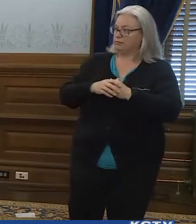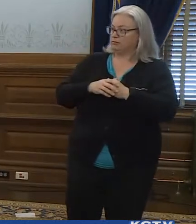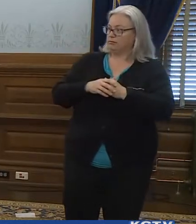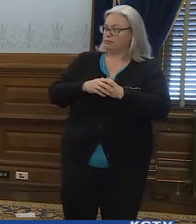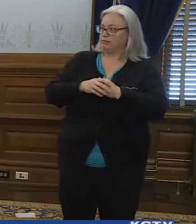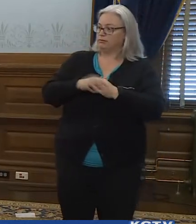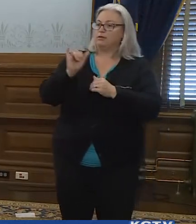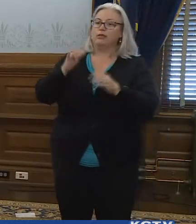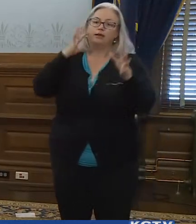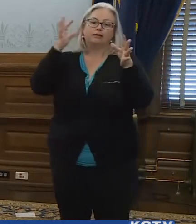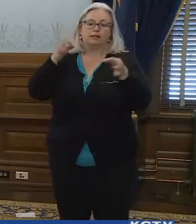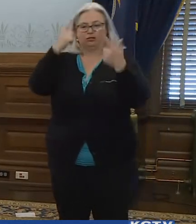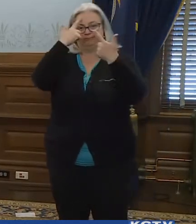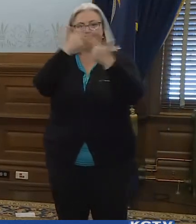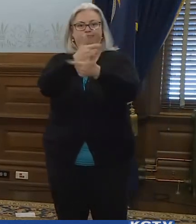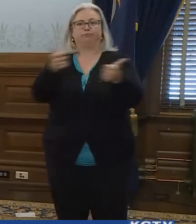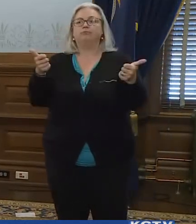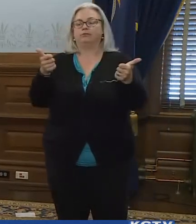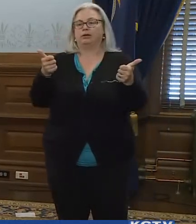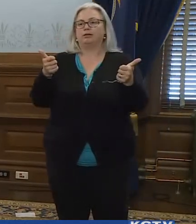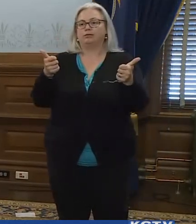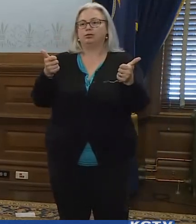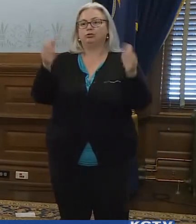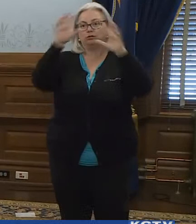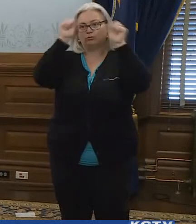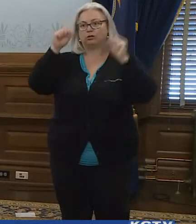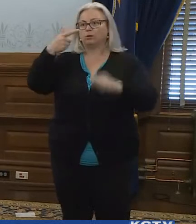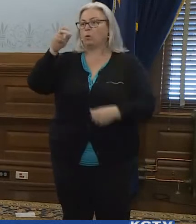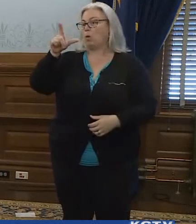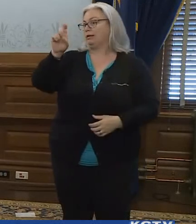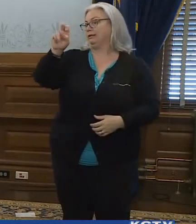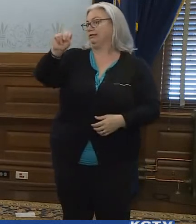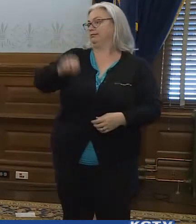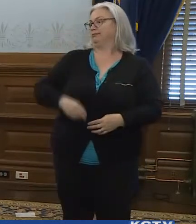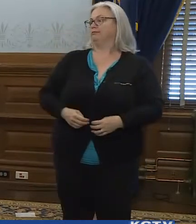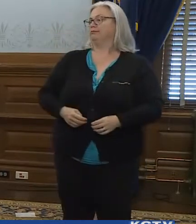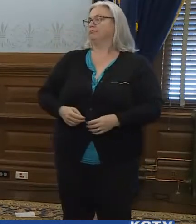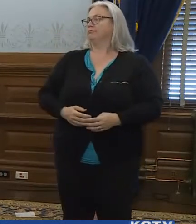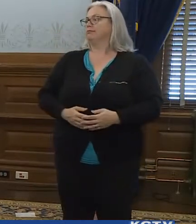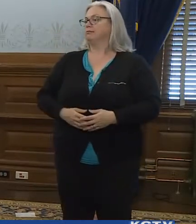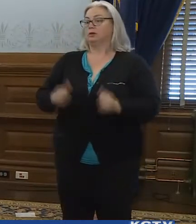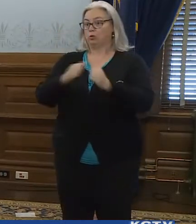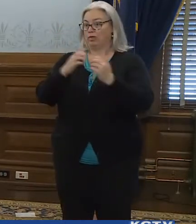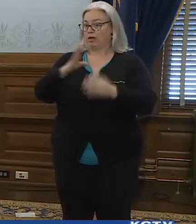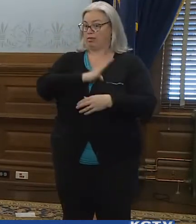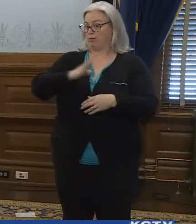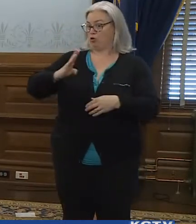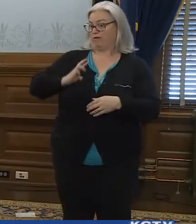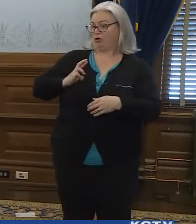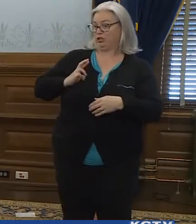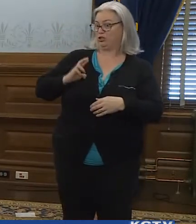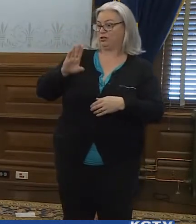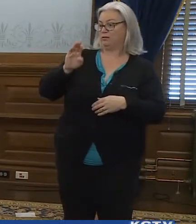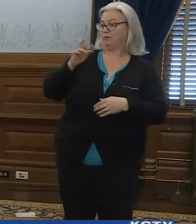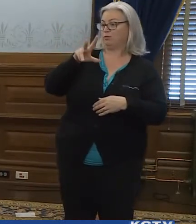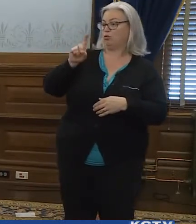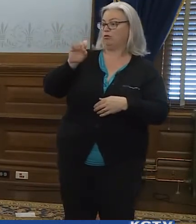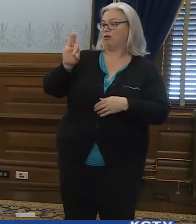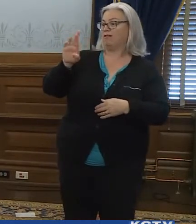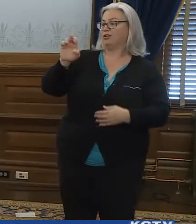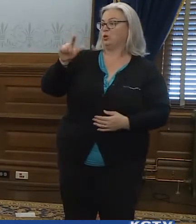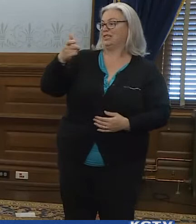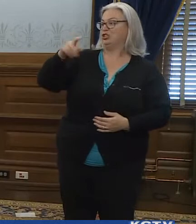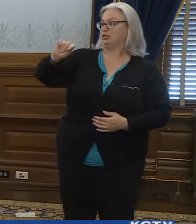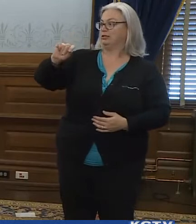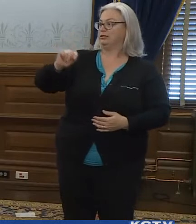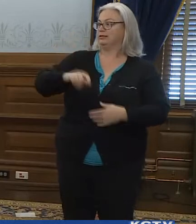decision that is up to President Golden. Not the Board of Regents? I think that they've